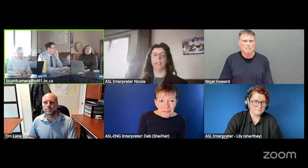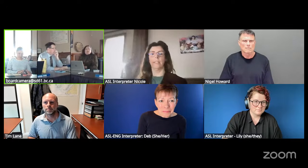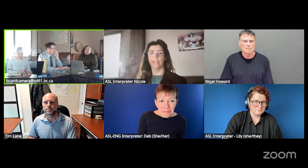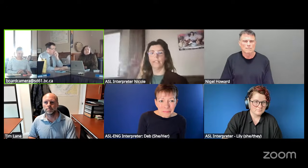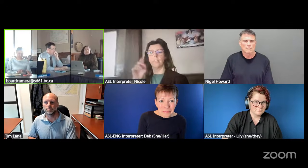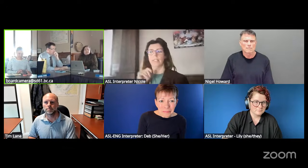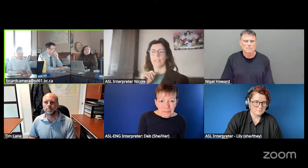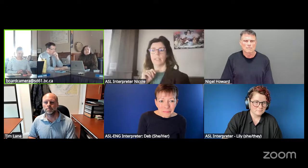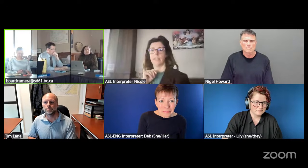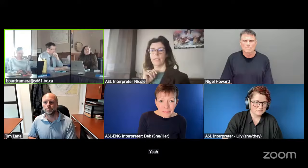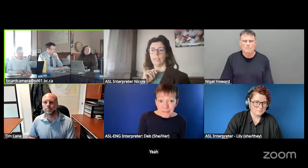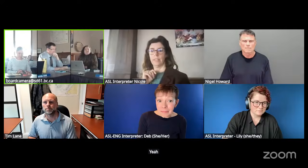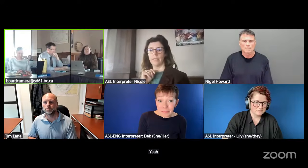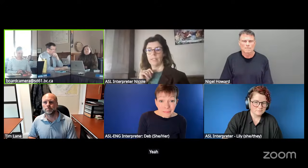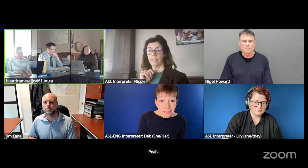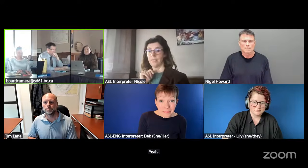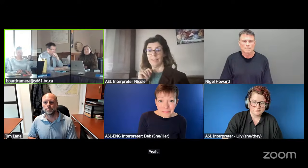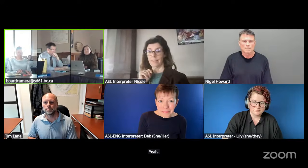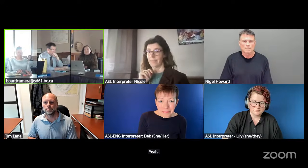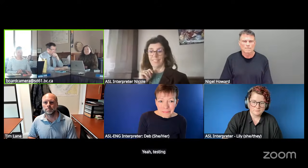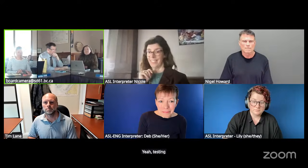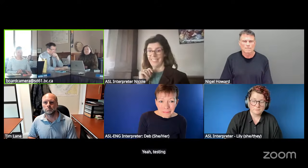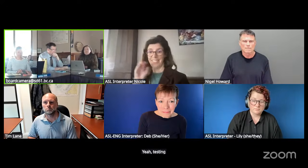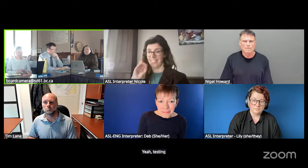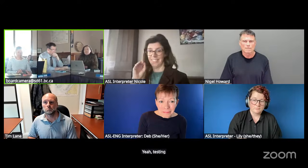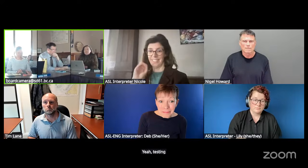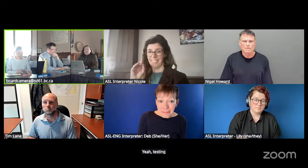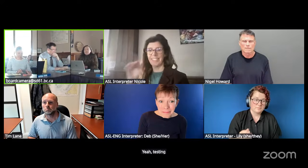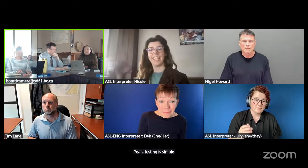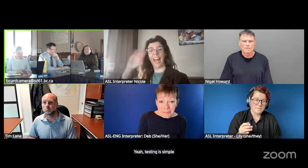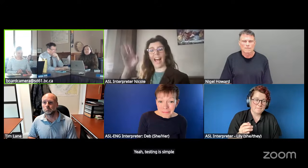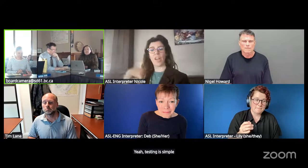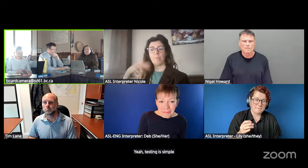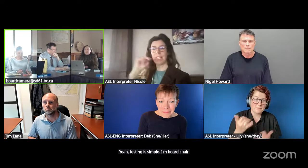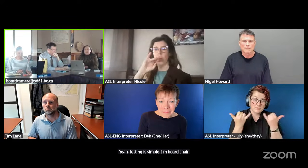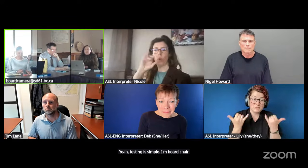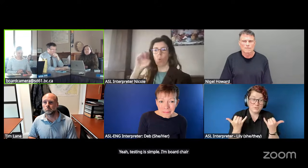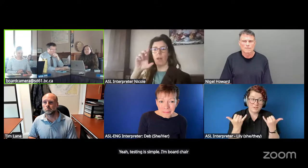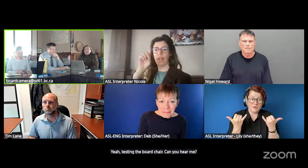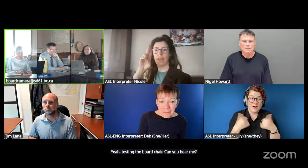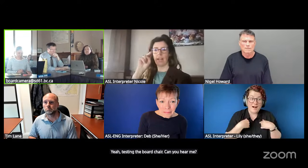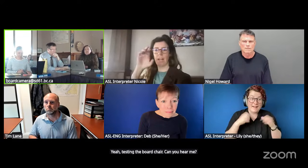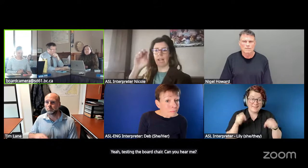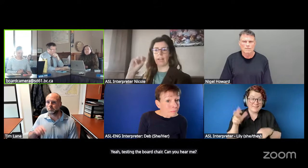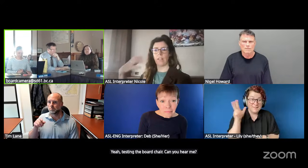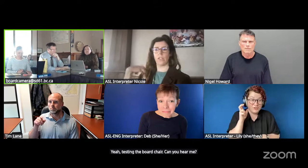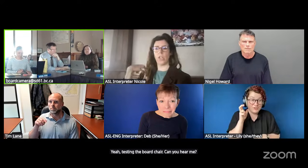Yeah, testing, this is Nicole Duncan, board chair, can you hear me?